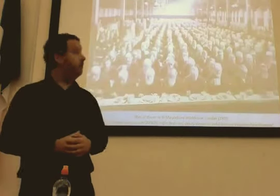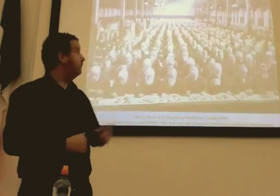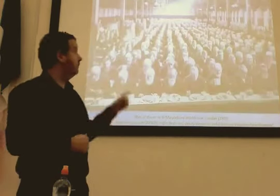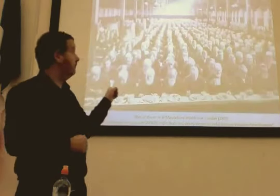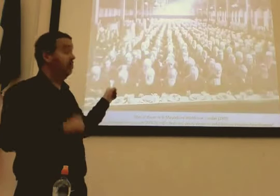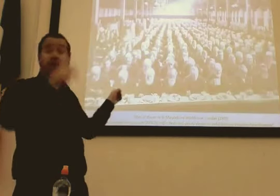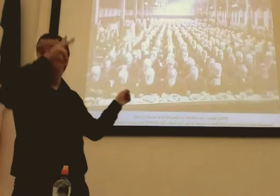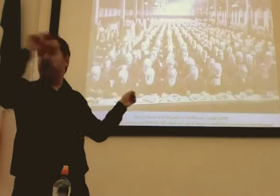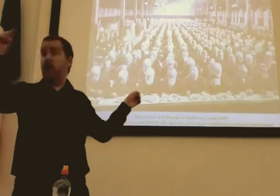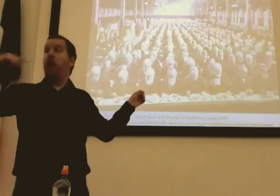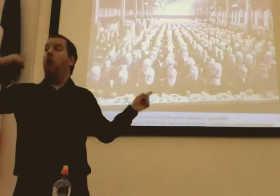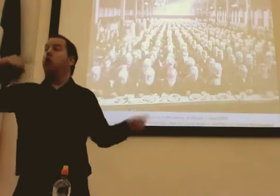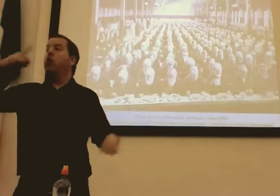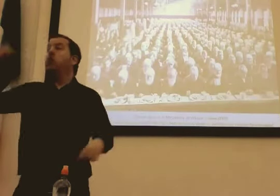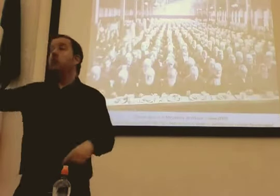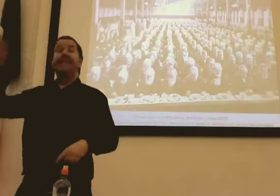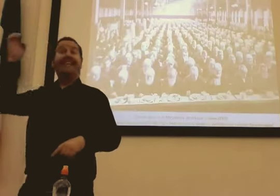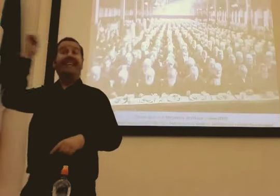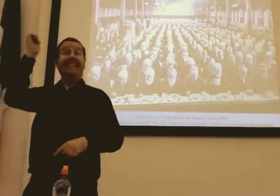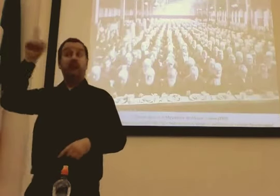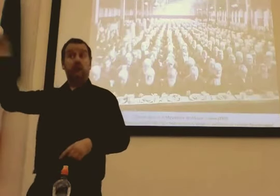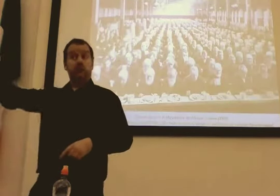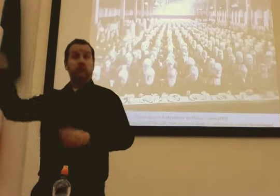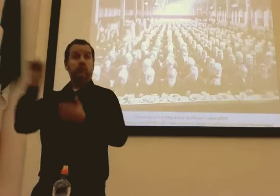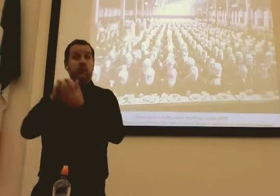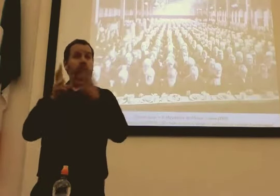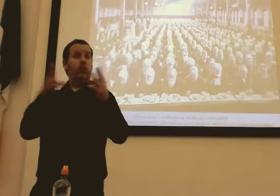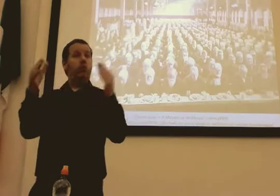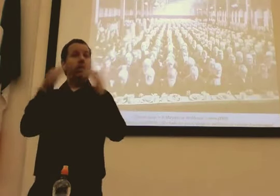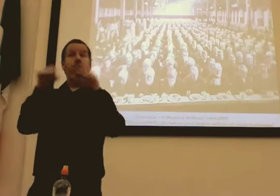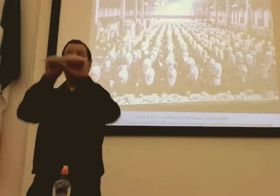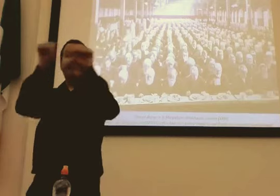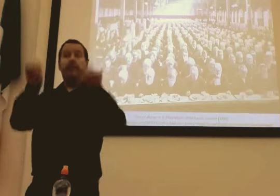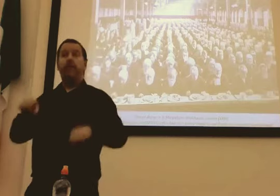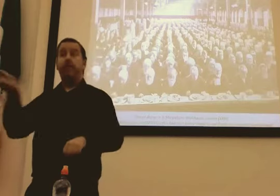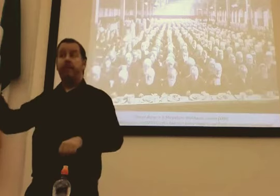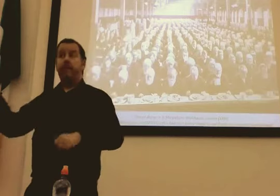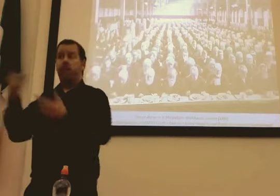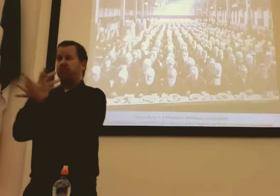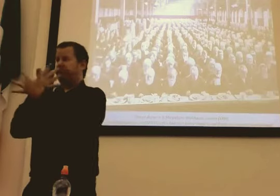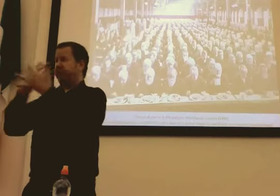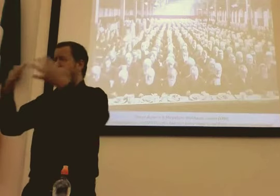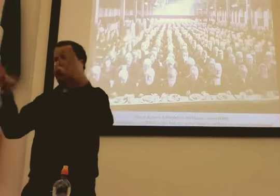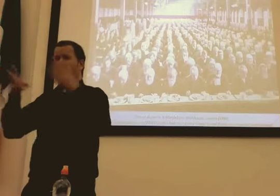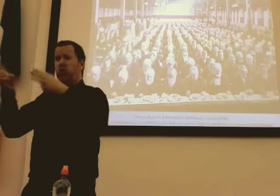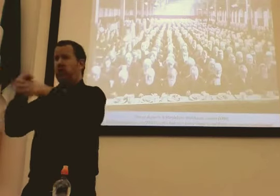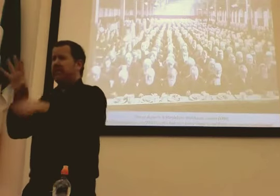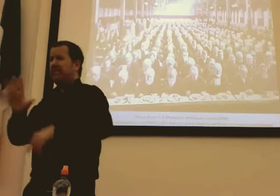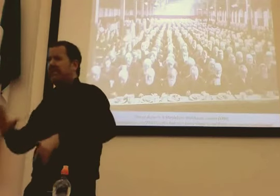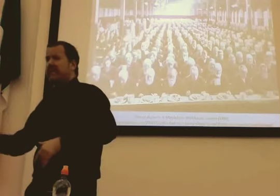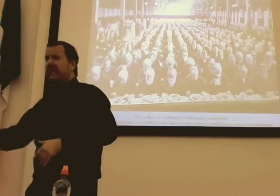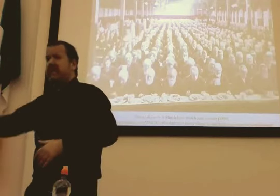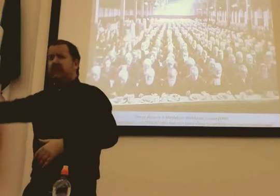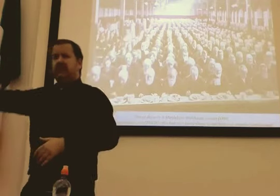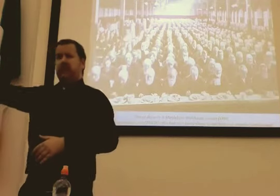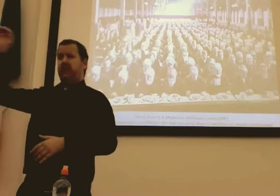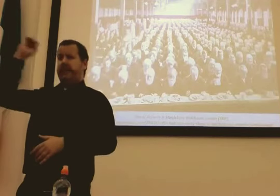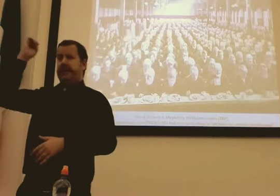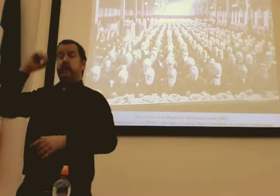your skills were. So this is a picture from London, the workhouse system they had in place over there. And they had many